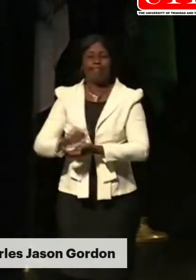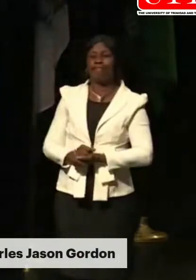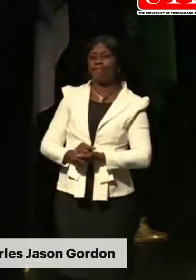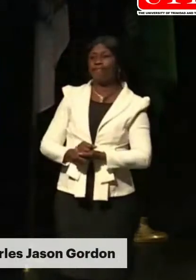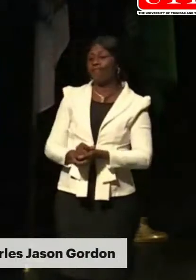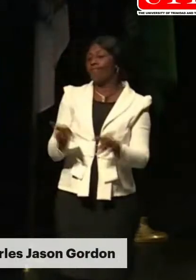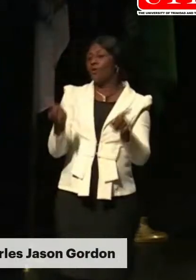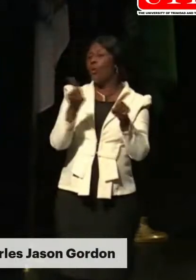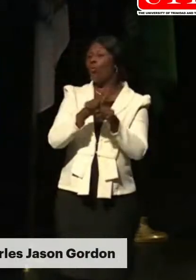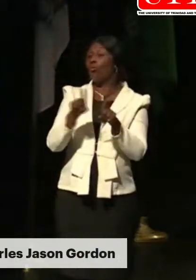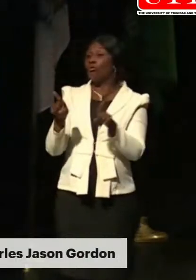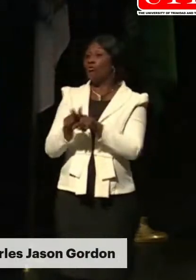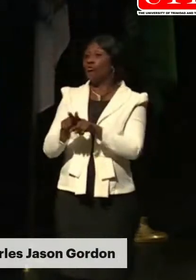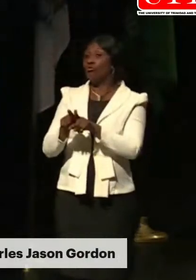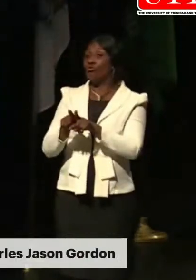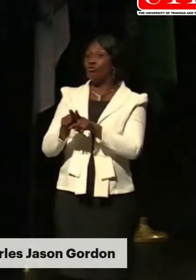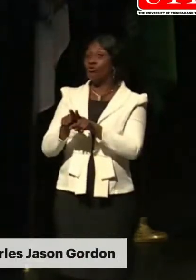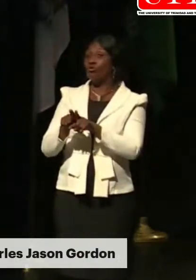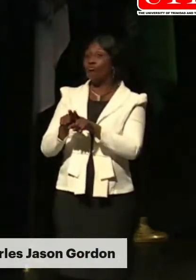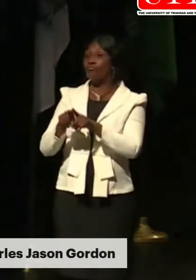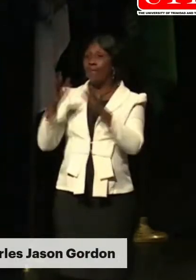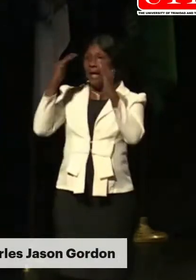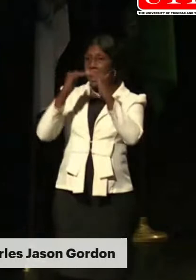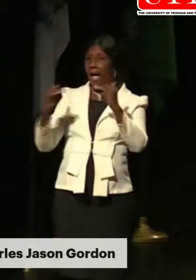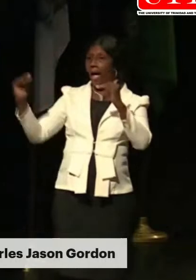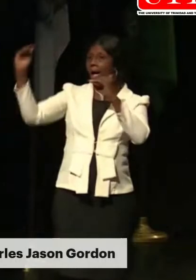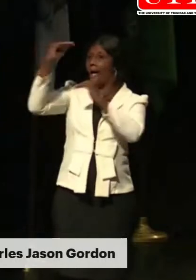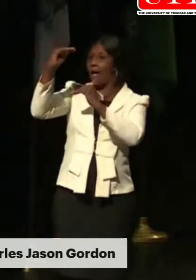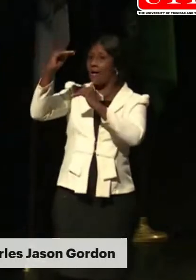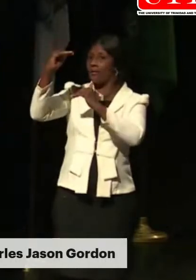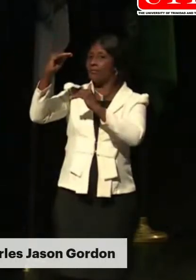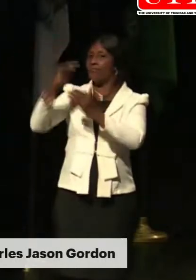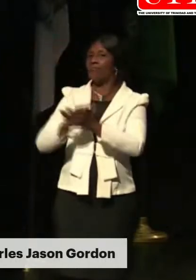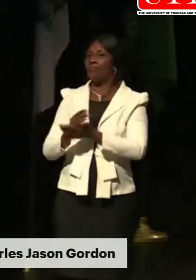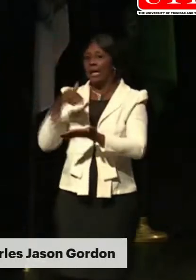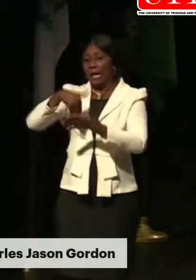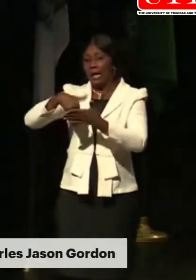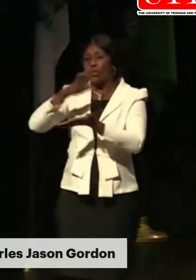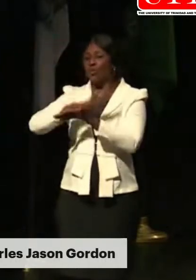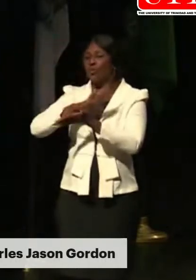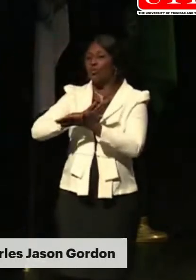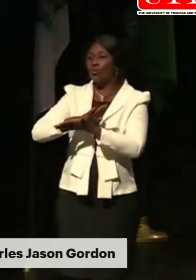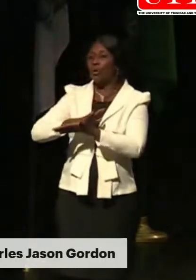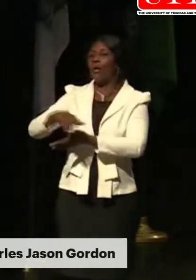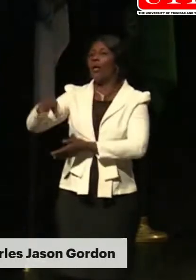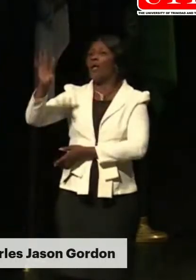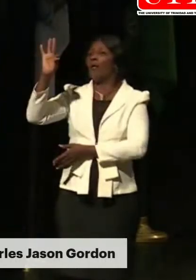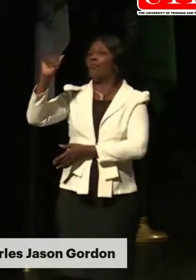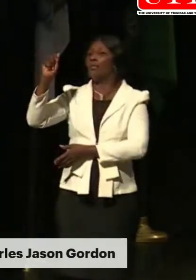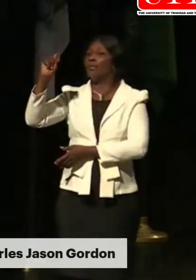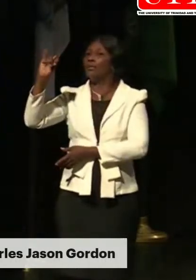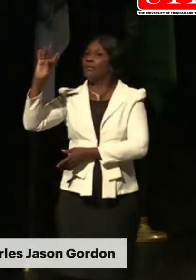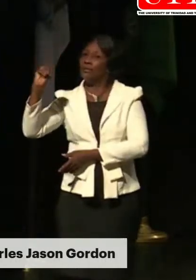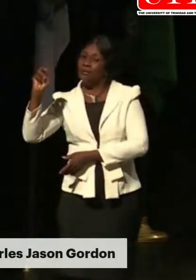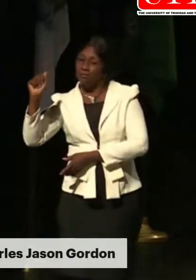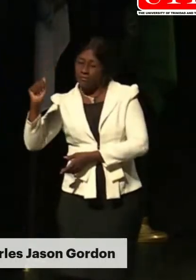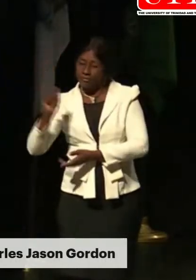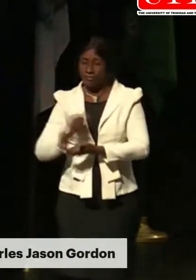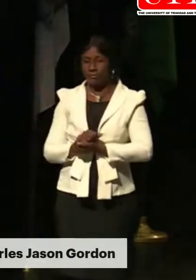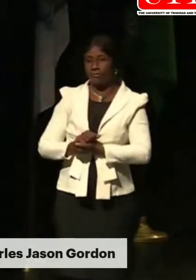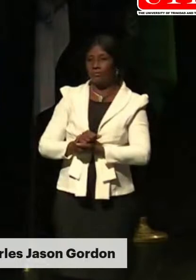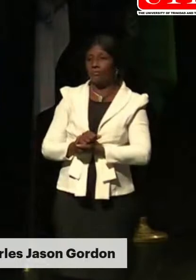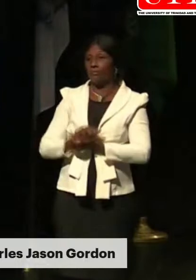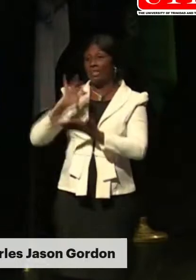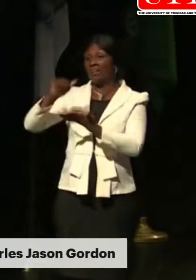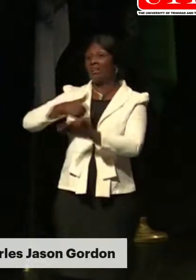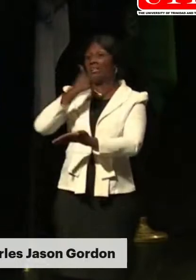also the principal of the Caribbean School of Catholic Communications, ARIMA, Trinidad. He founded